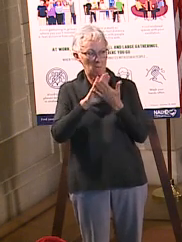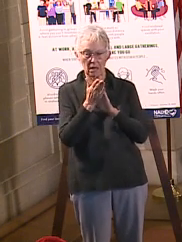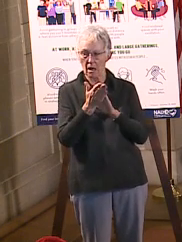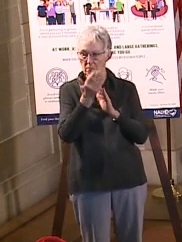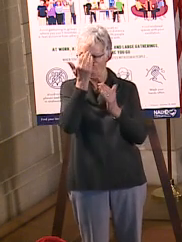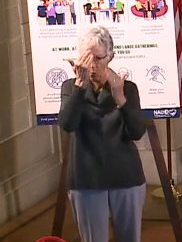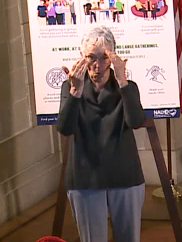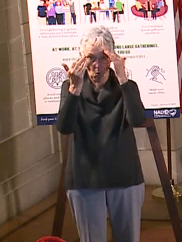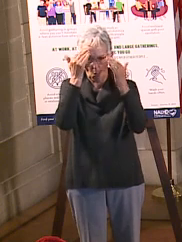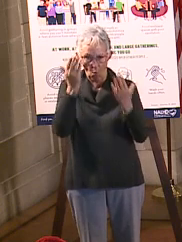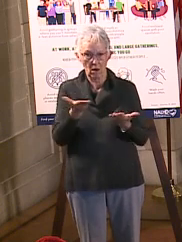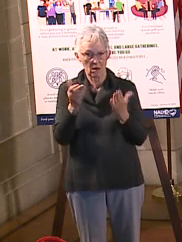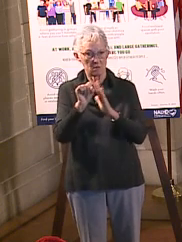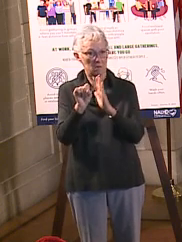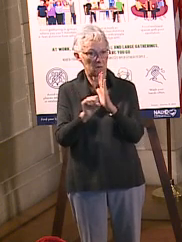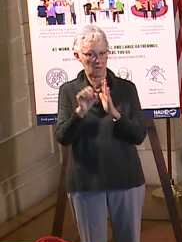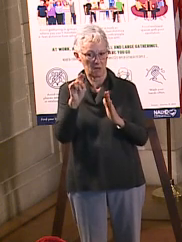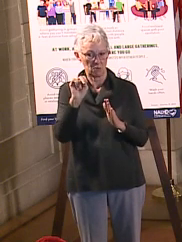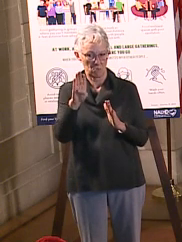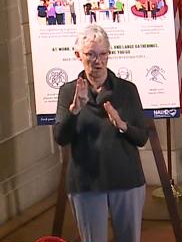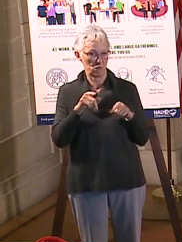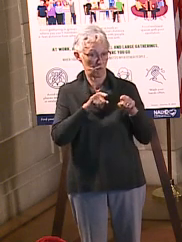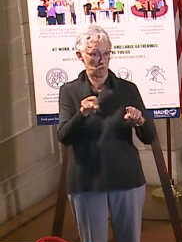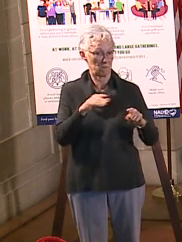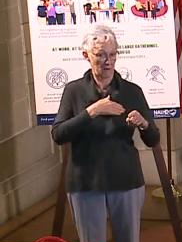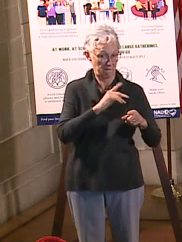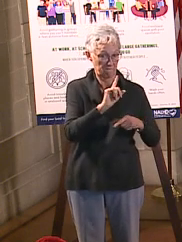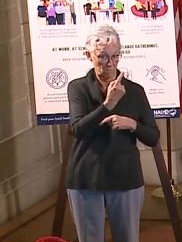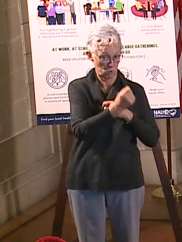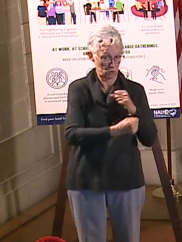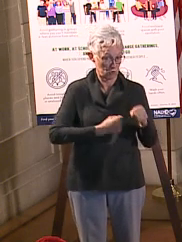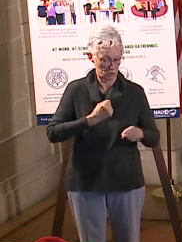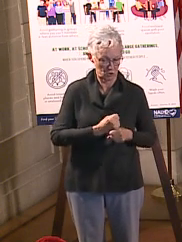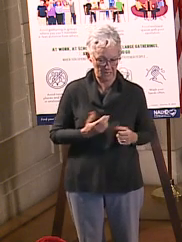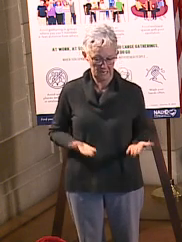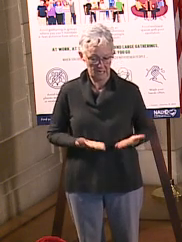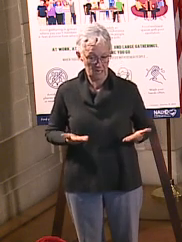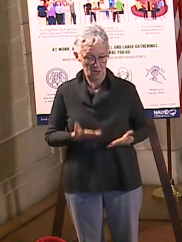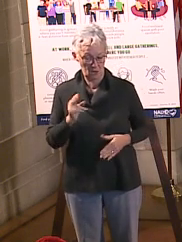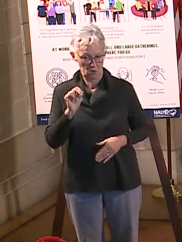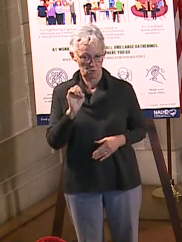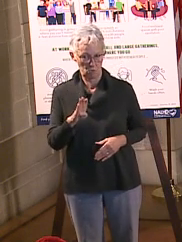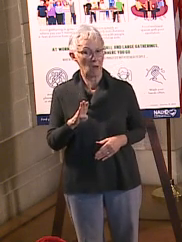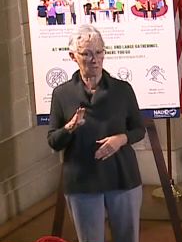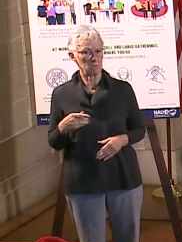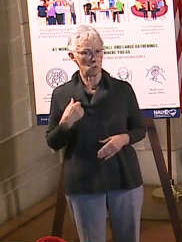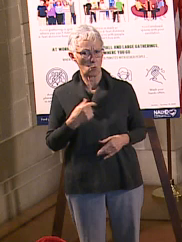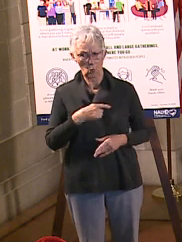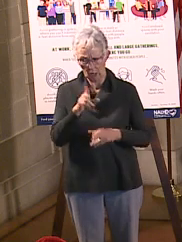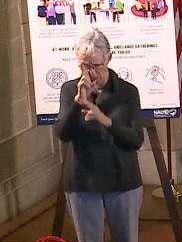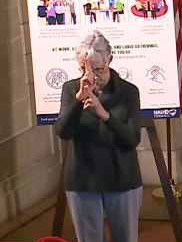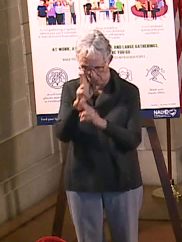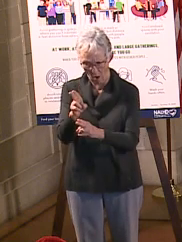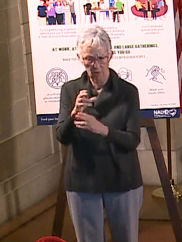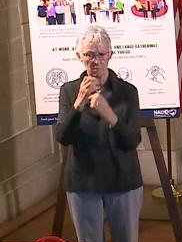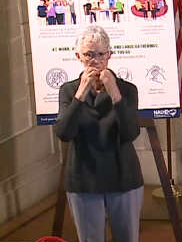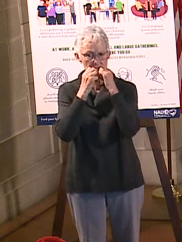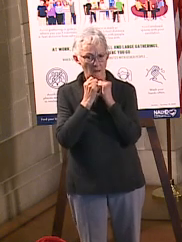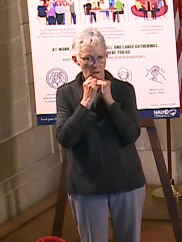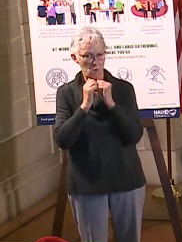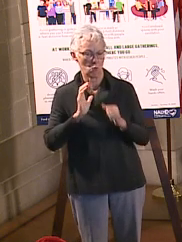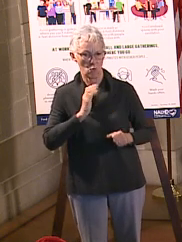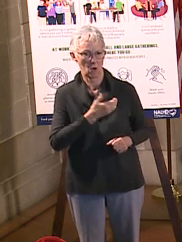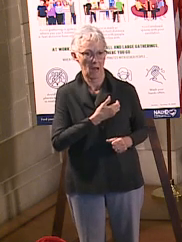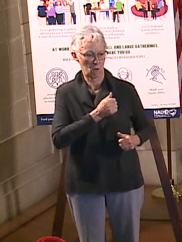the state of Nebraska embraces its military members and veterans like no place I've been before. There's a